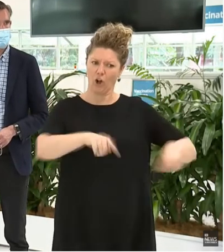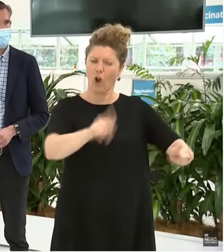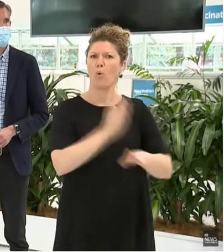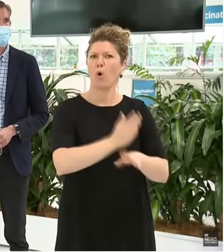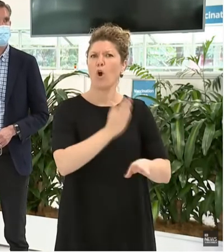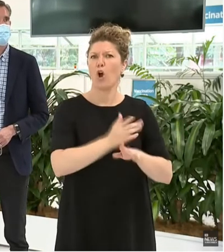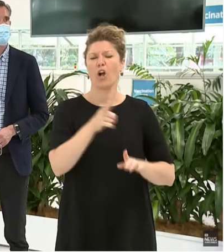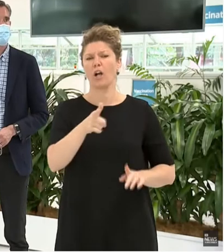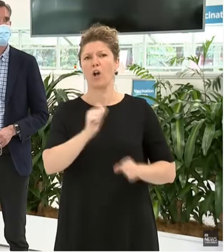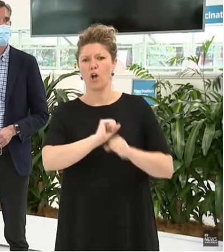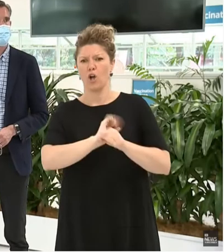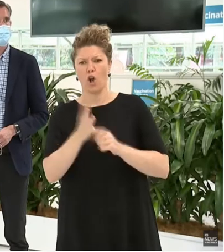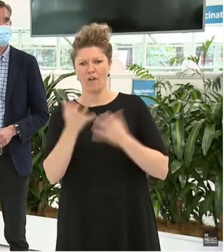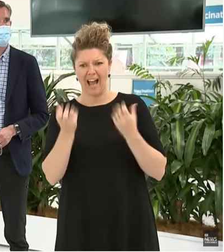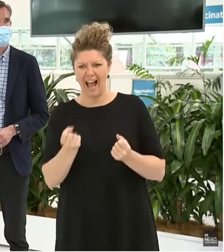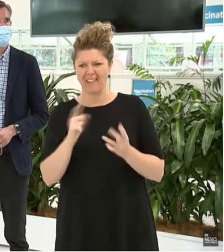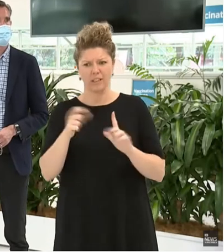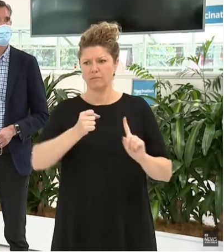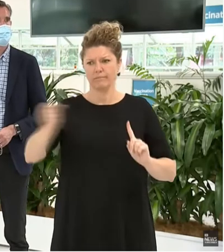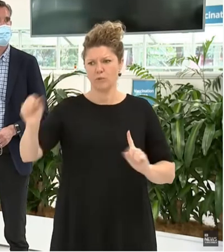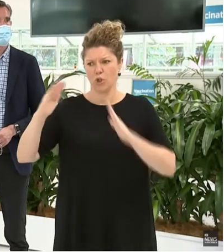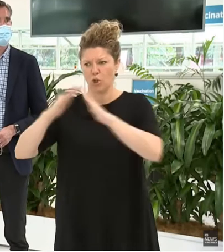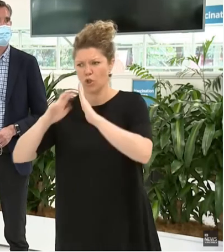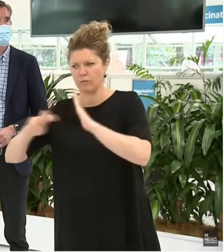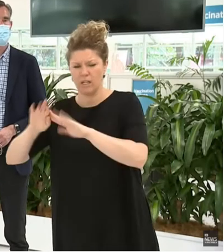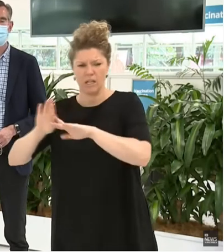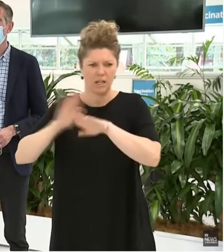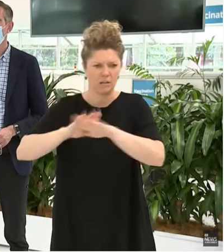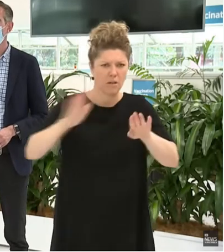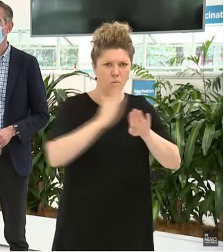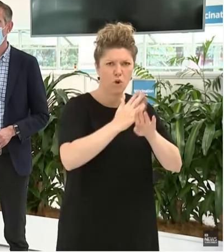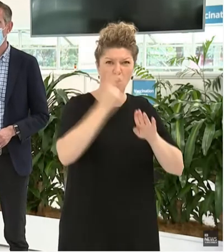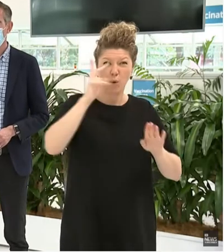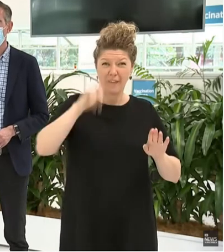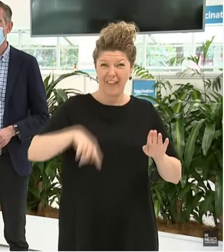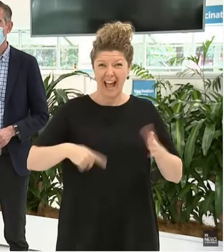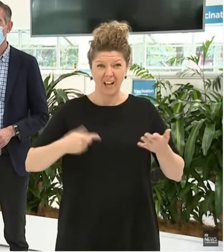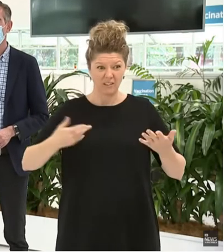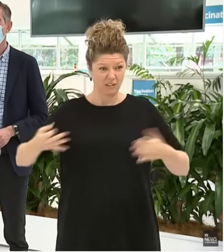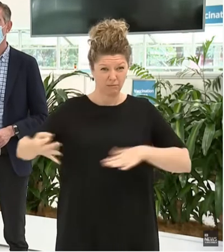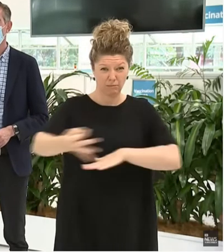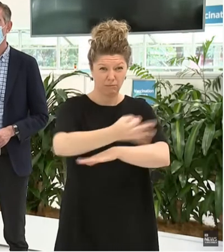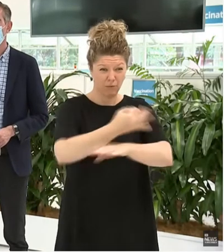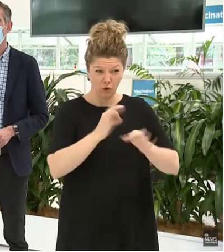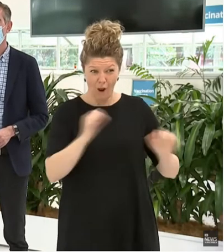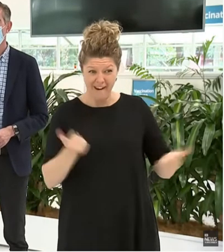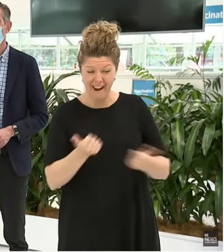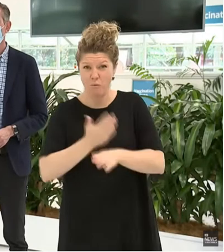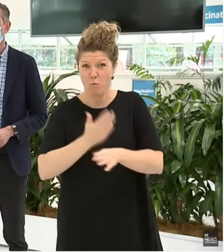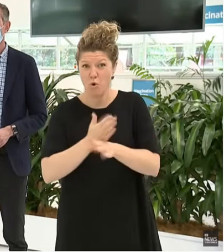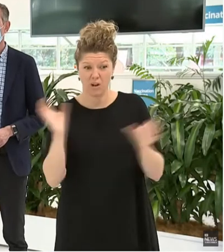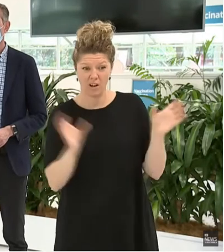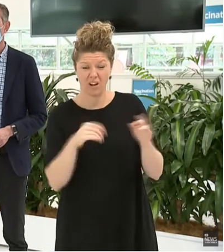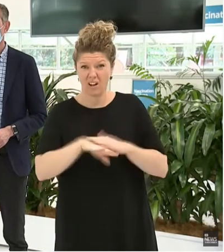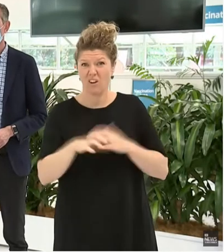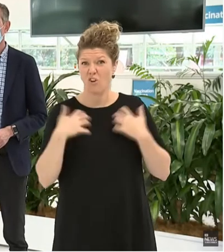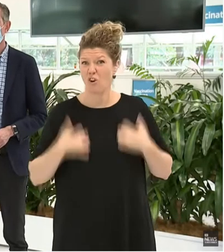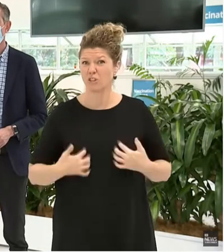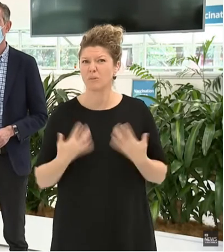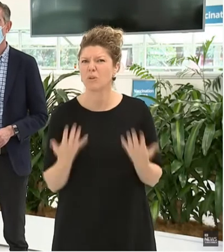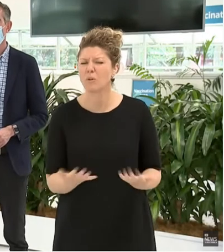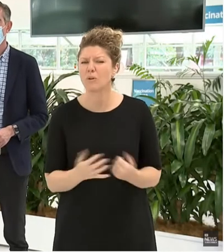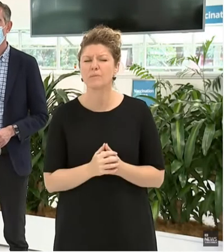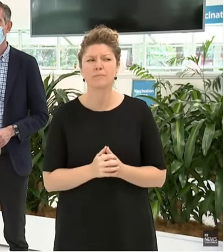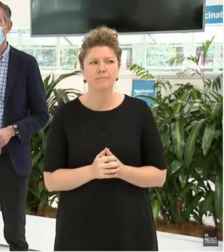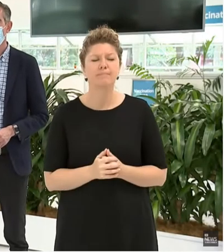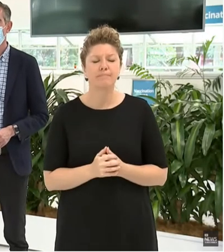understand the pros and cons. Do you have a view? Is that something you might consider? Yeah, no, I think, I mean, it's a